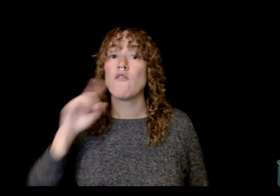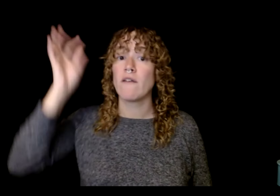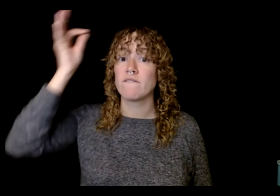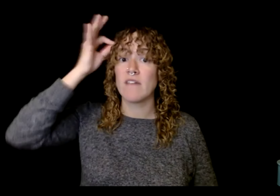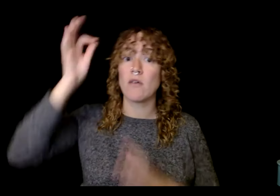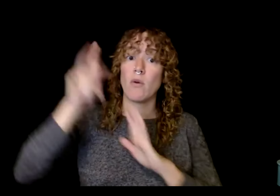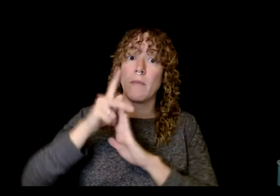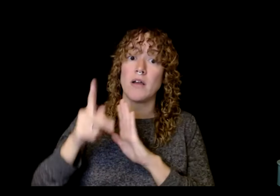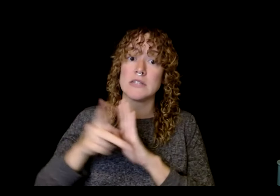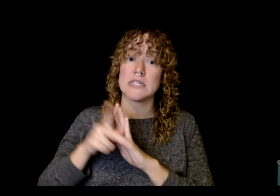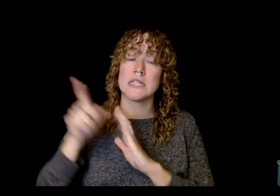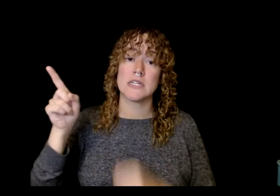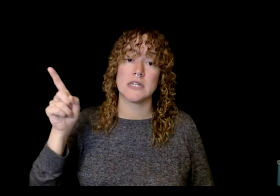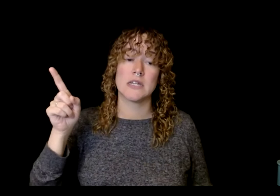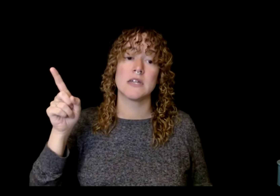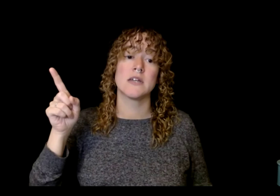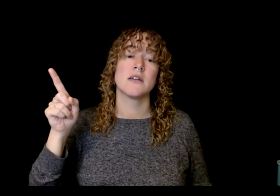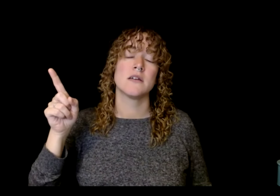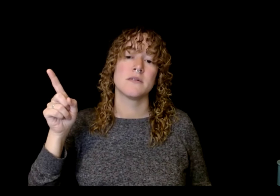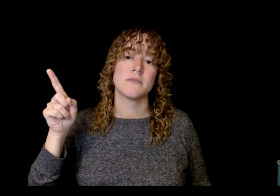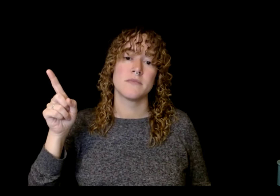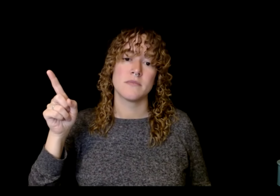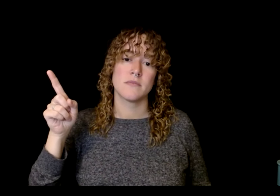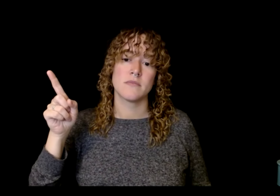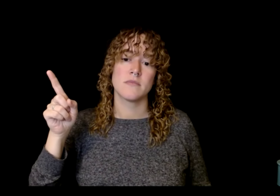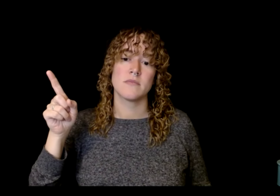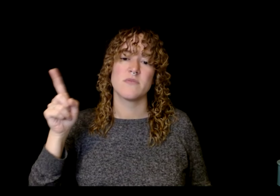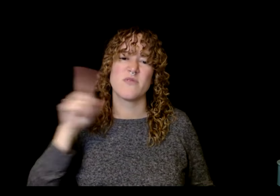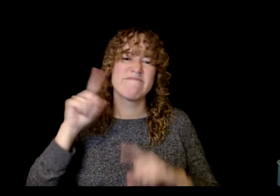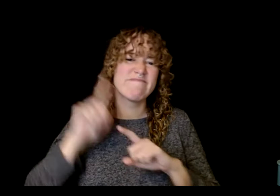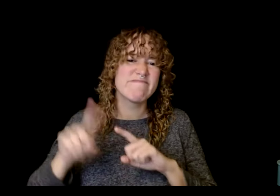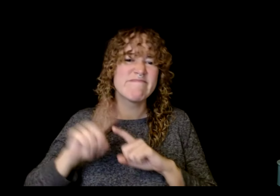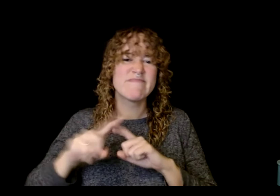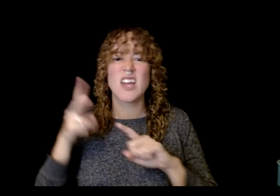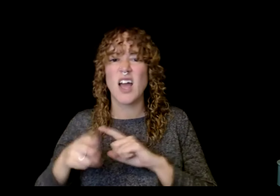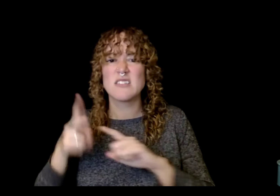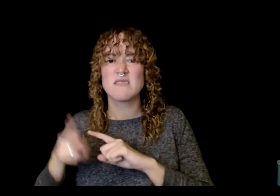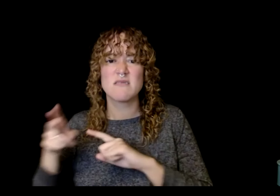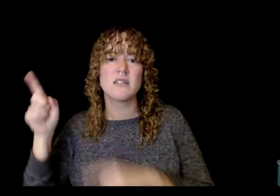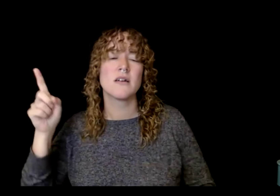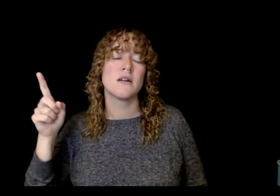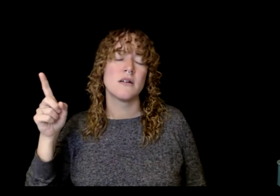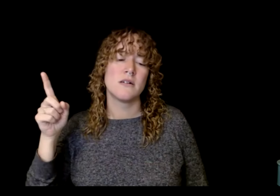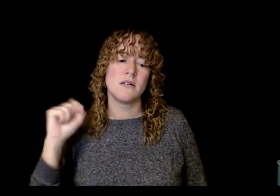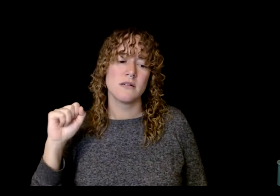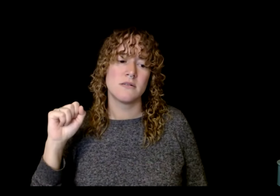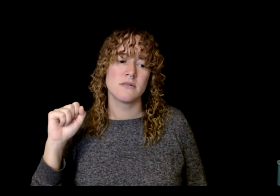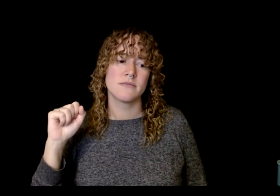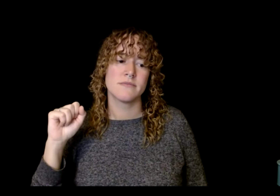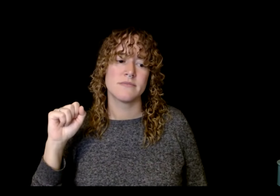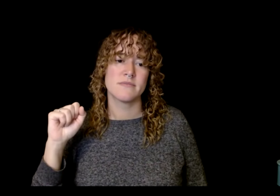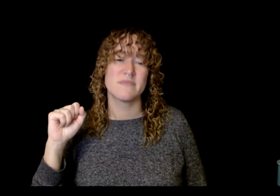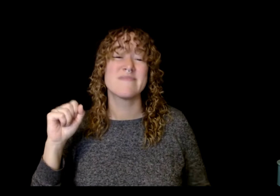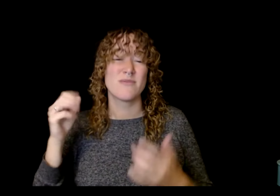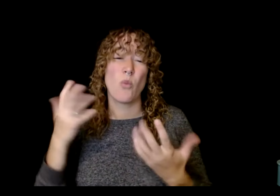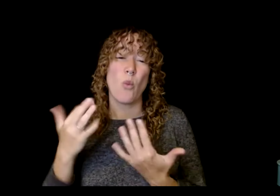level, specifically with different federal funding cuts, although there's still a lot of things in the air, we